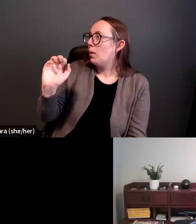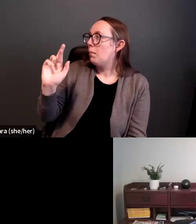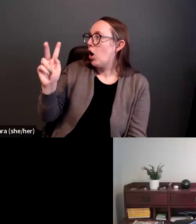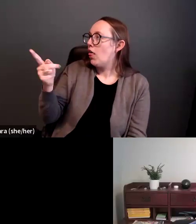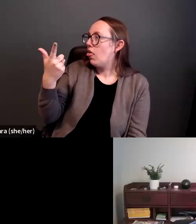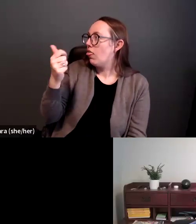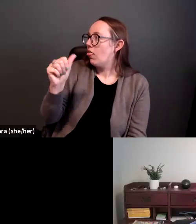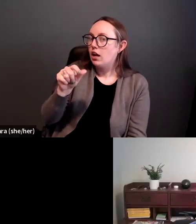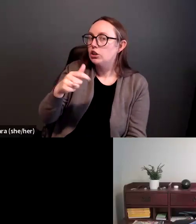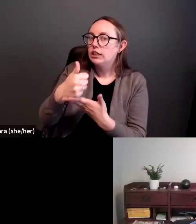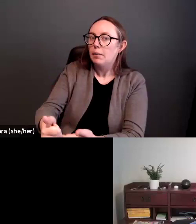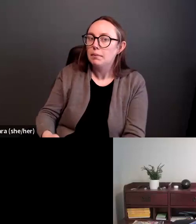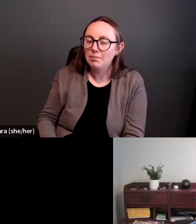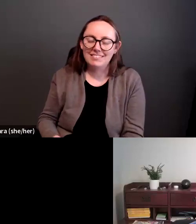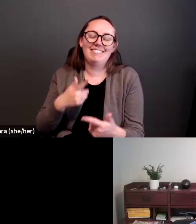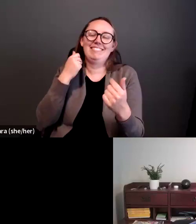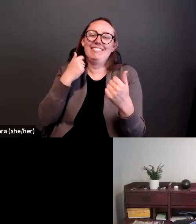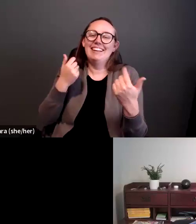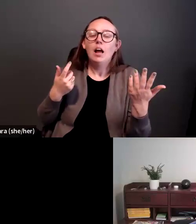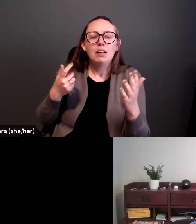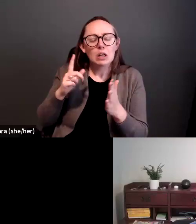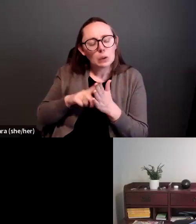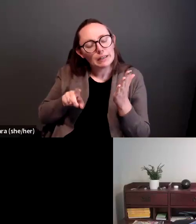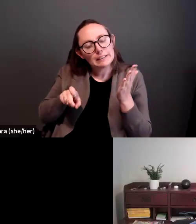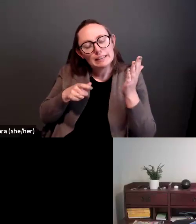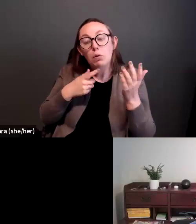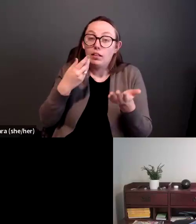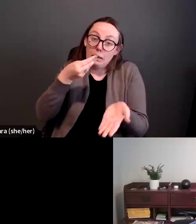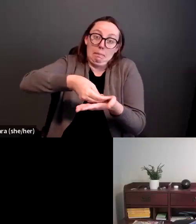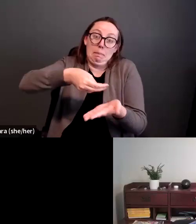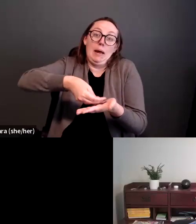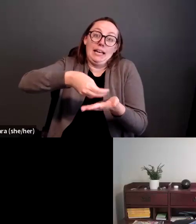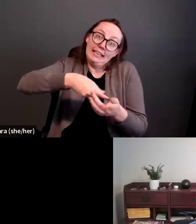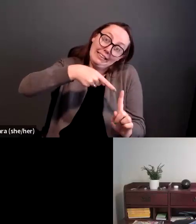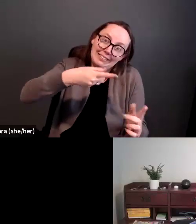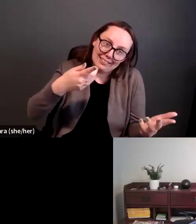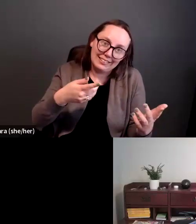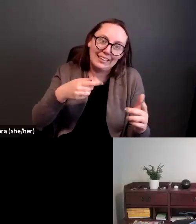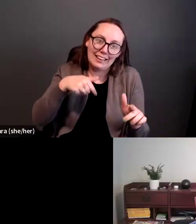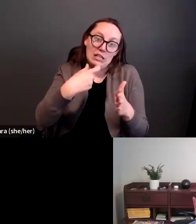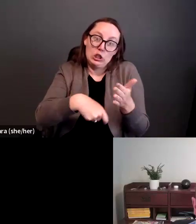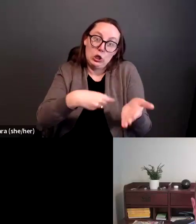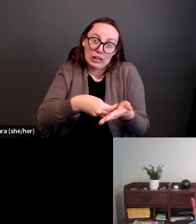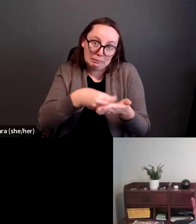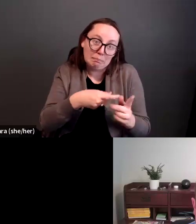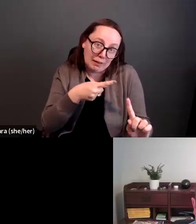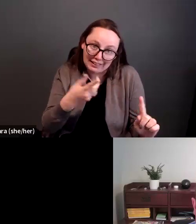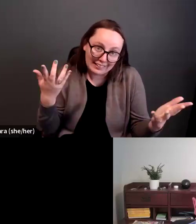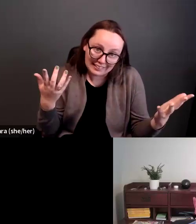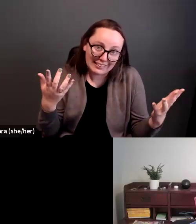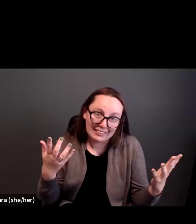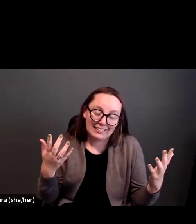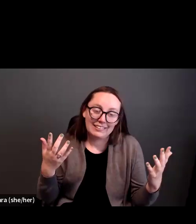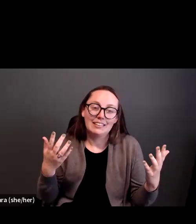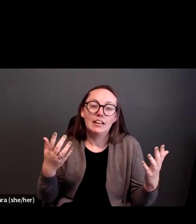up, what would you need to get started? Besides money, we'll just assume that this does actually cost money, right? We'll give, maybe